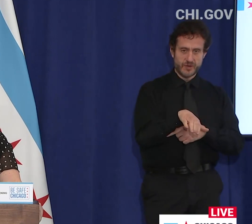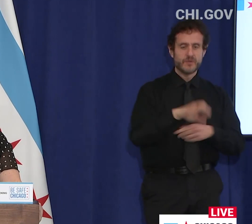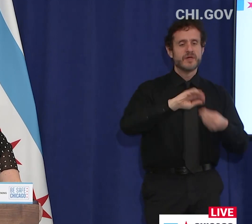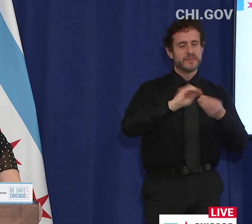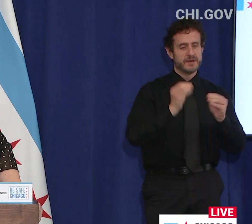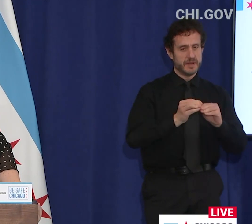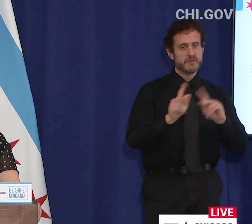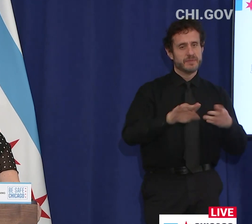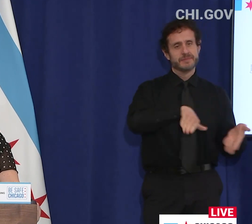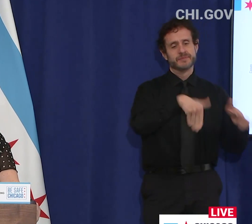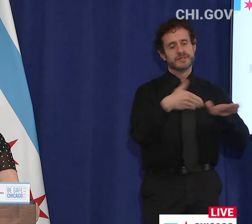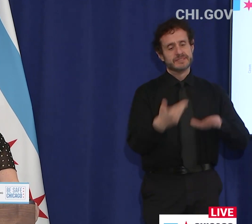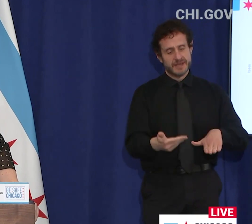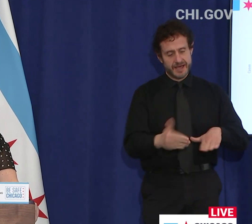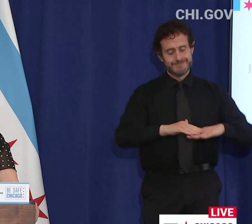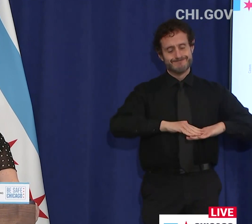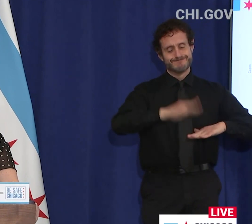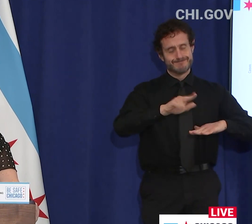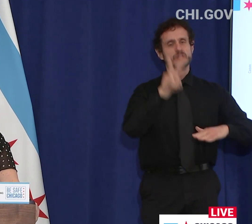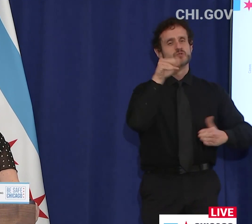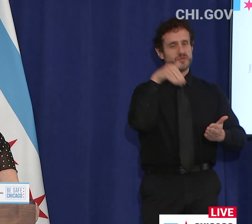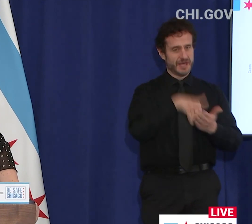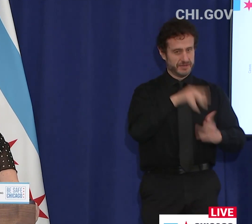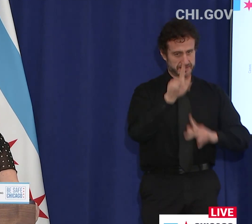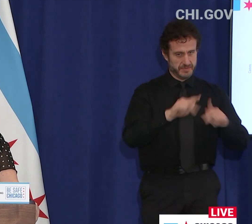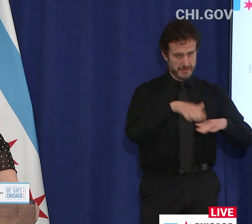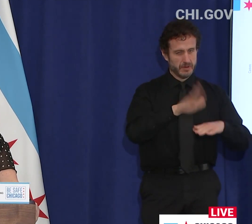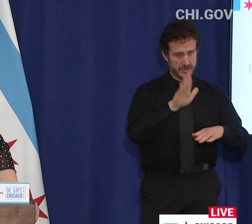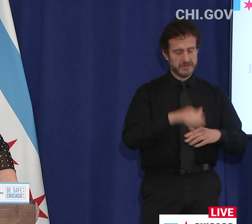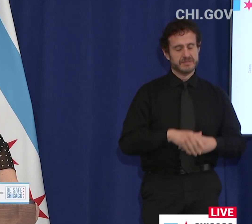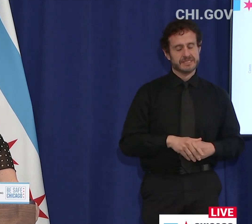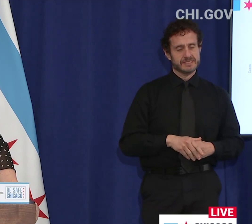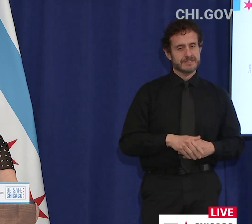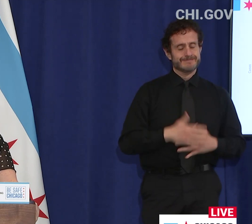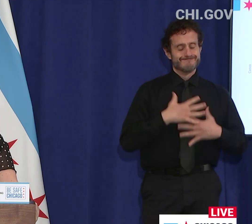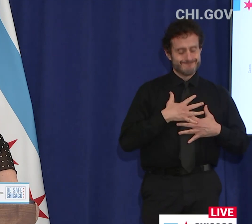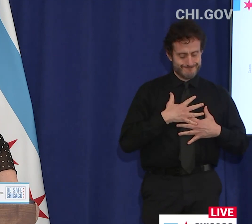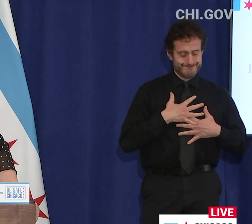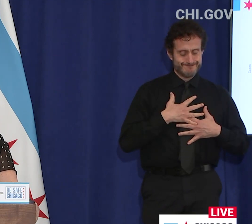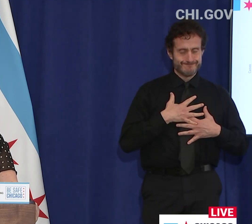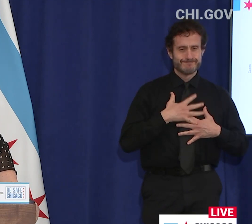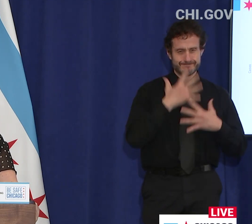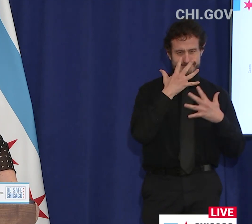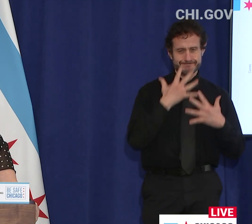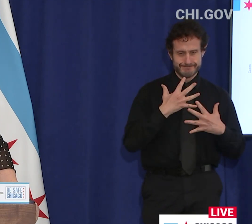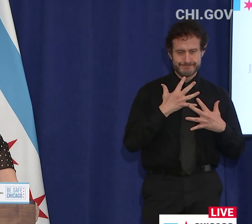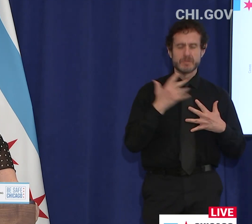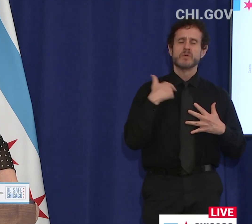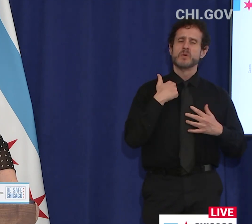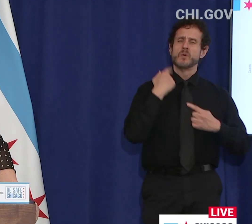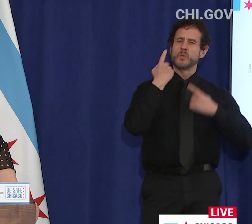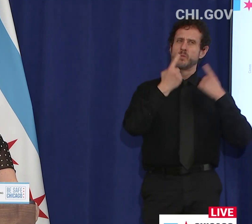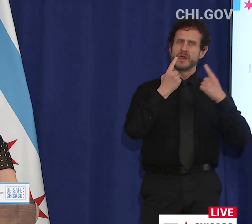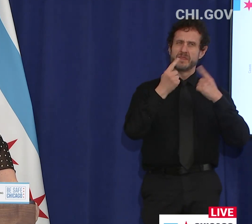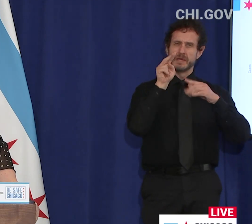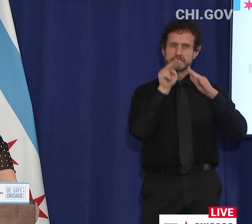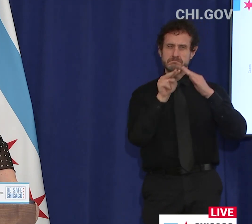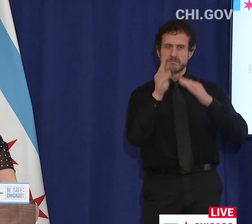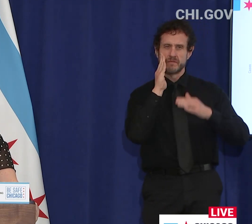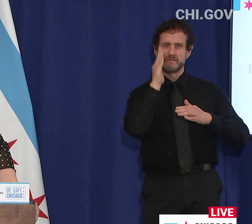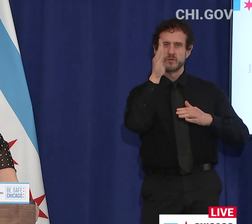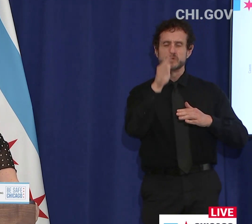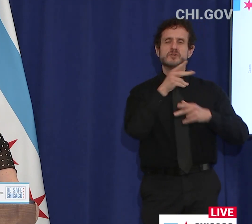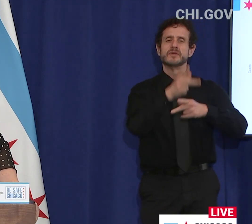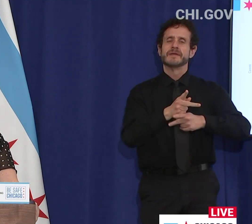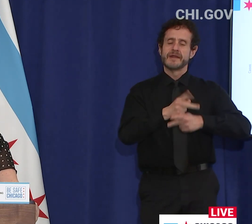deaths from COVID-19. So as we are thinking ahead and moving cautiously into phase